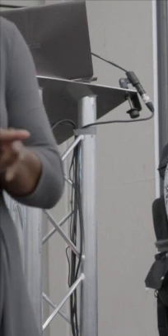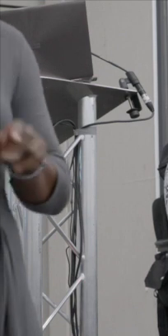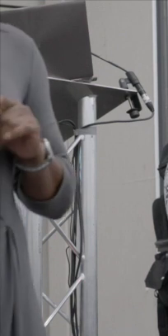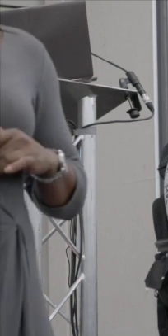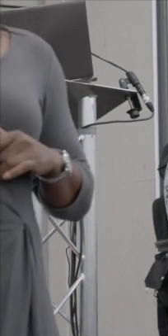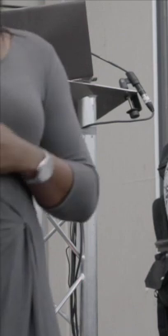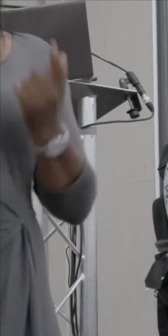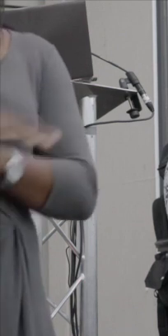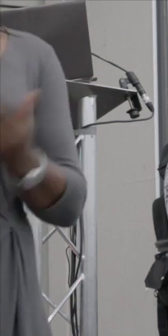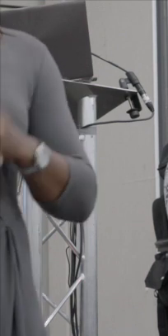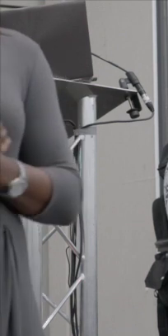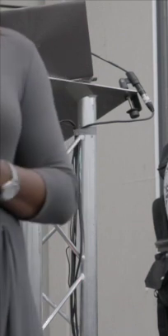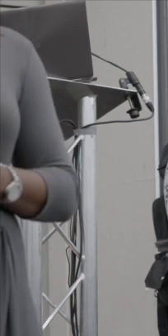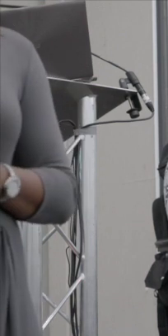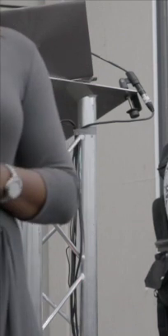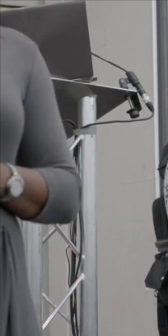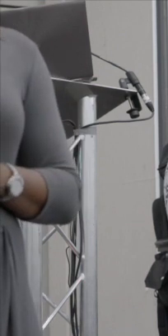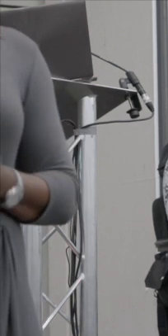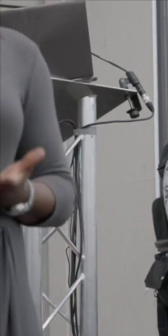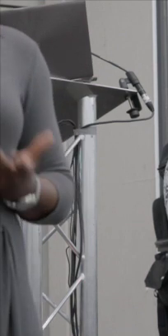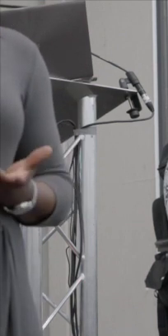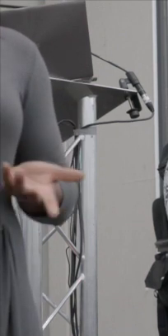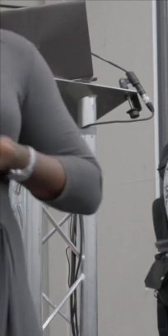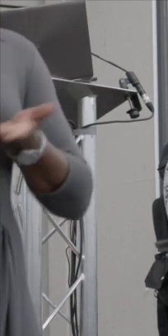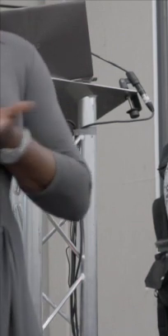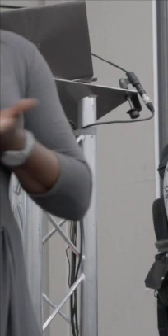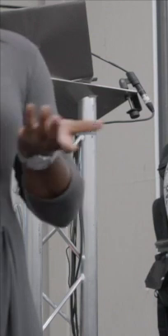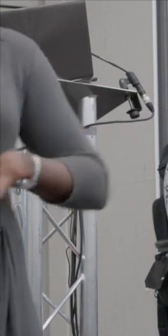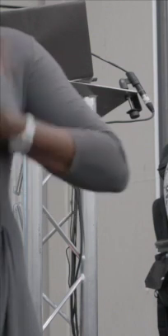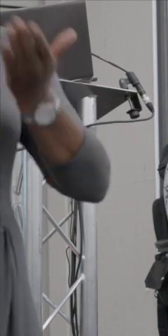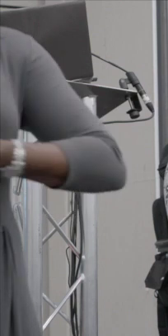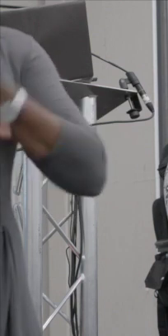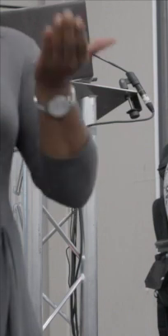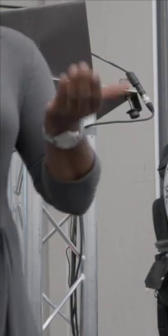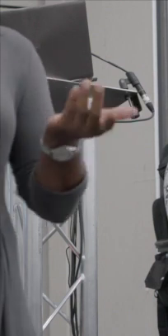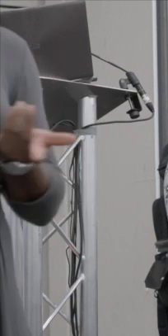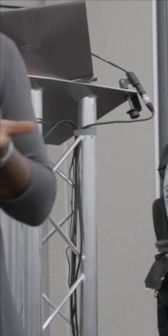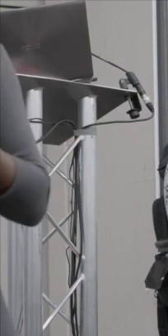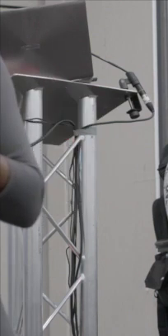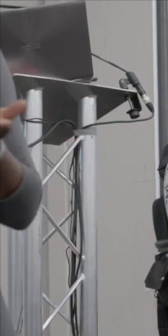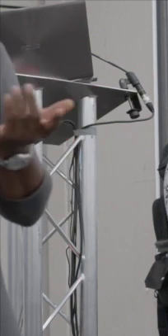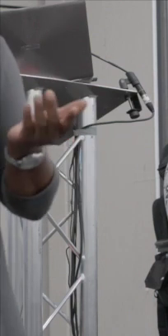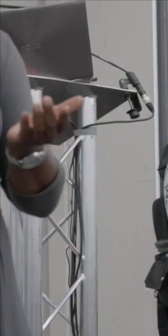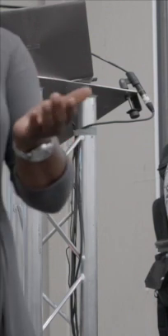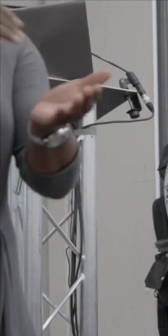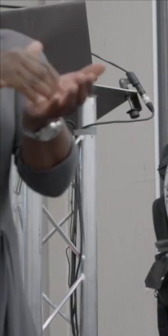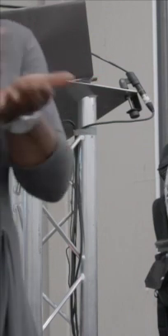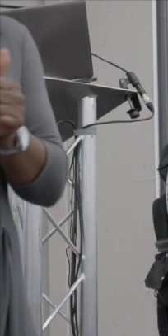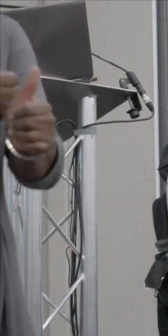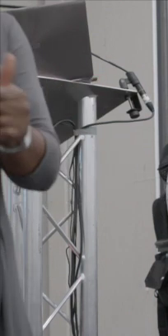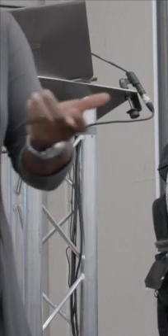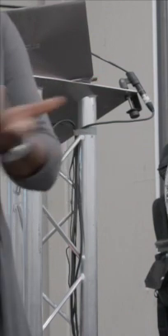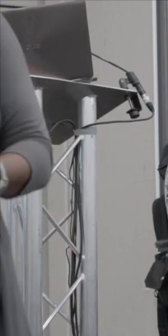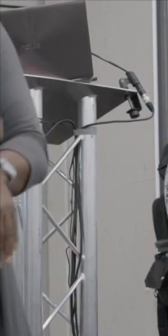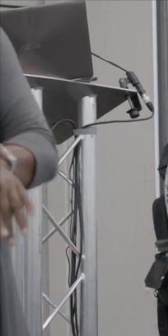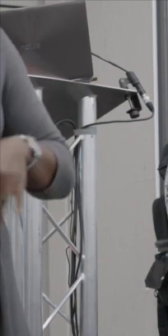my life revolves around. But I wanted to share my story and my journey with advocacy and how it's impacted upon my life, because that's so